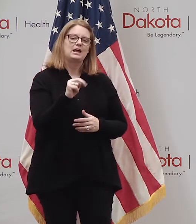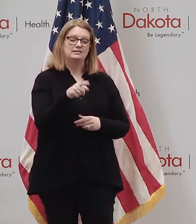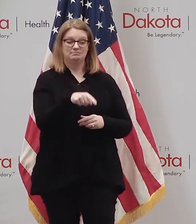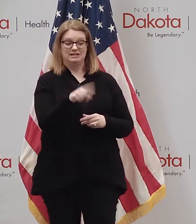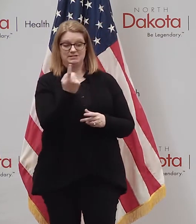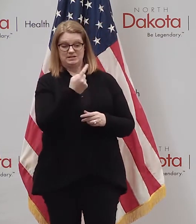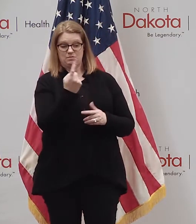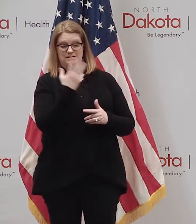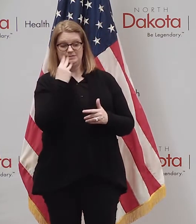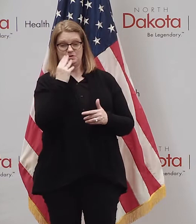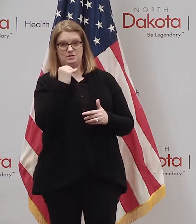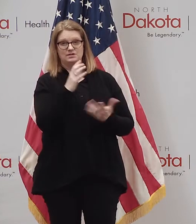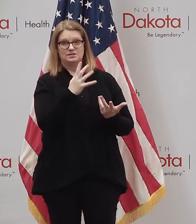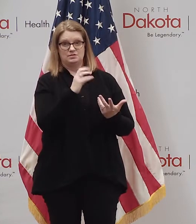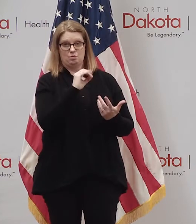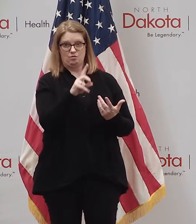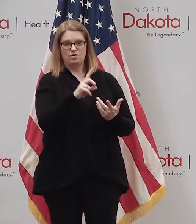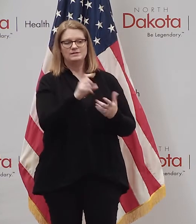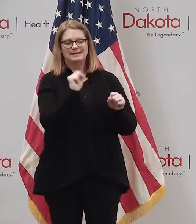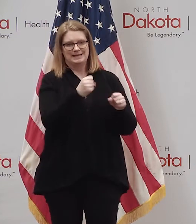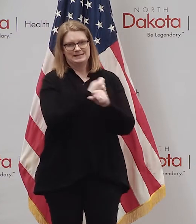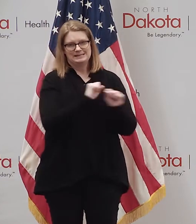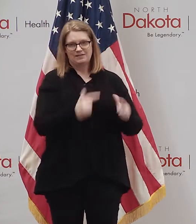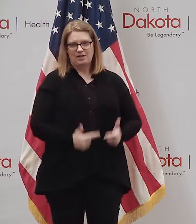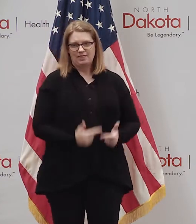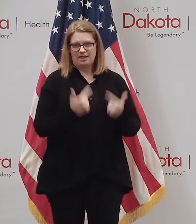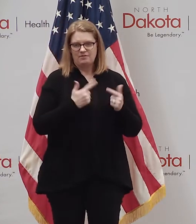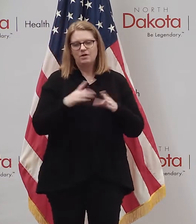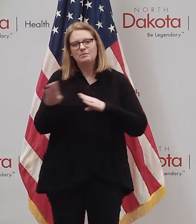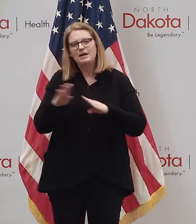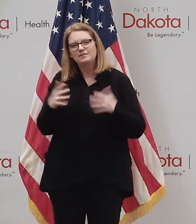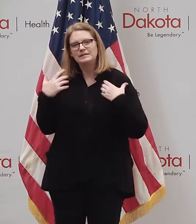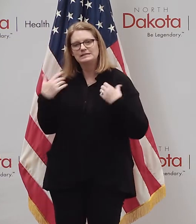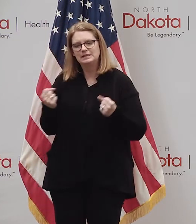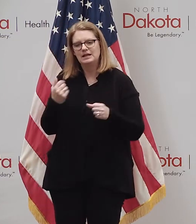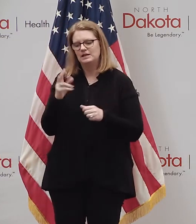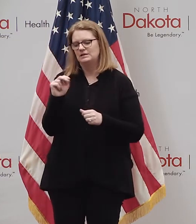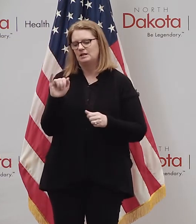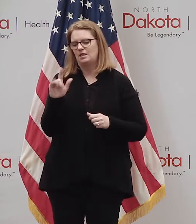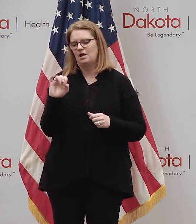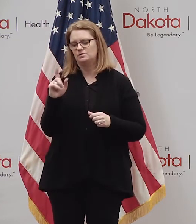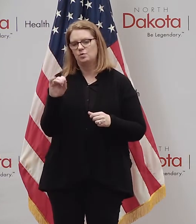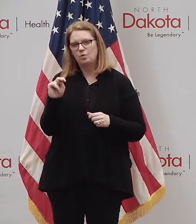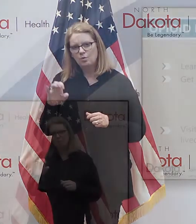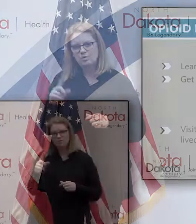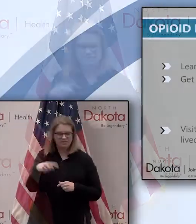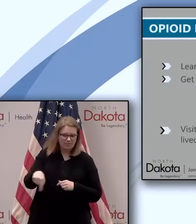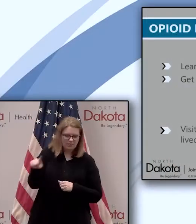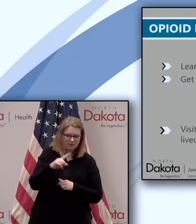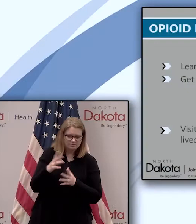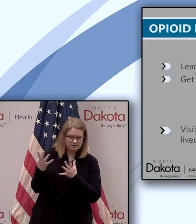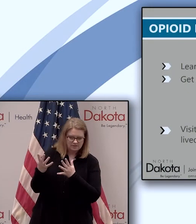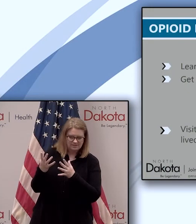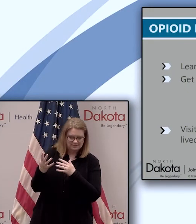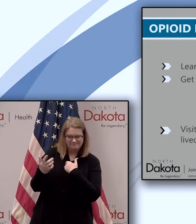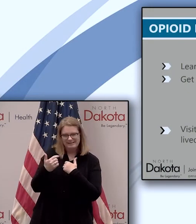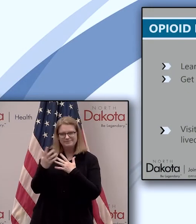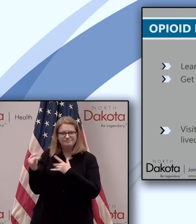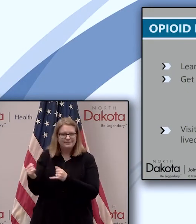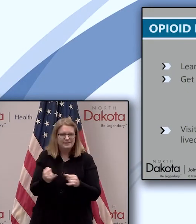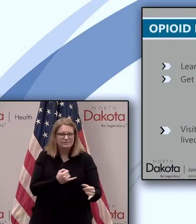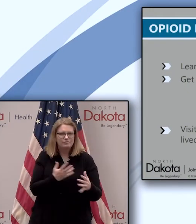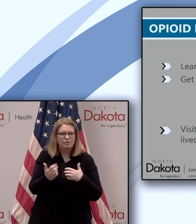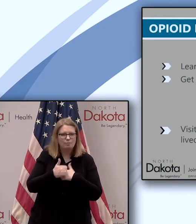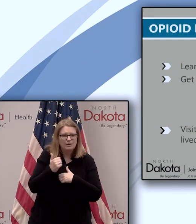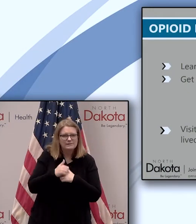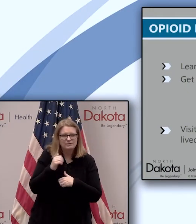experiences an overdose to save their life. The behavioral health team has naloxone available for individuals at risk of overdose, for their family members,